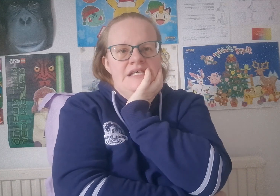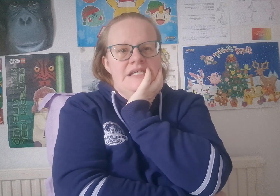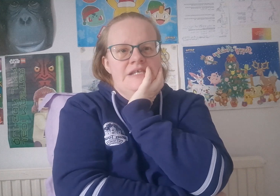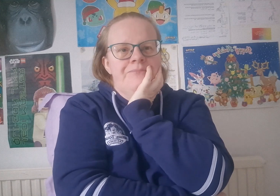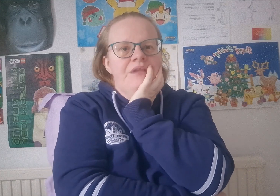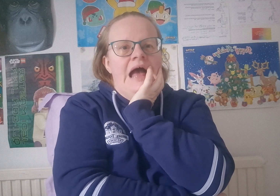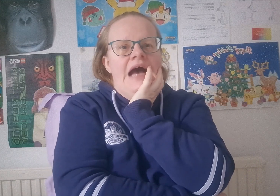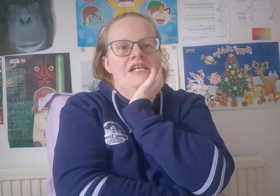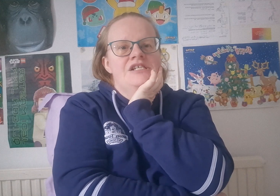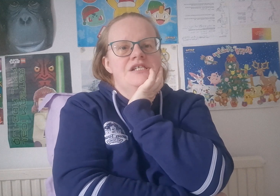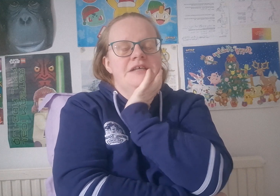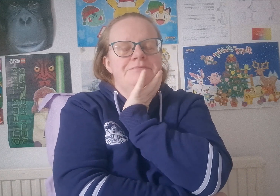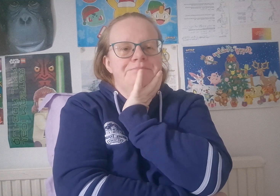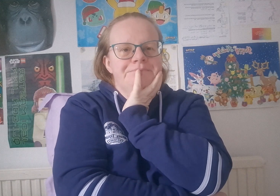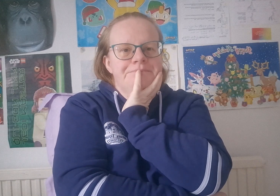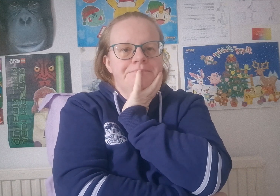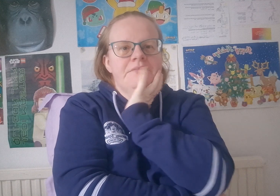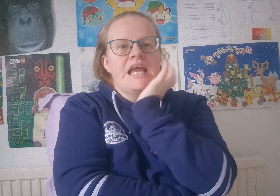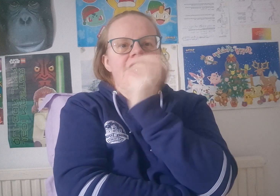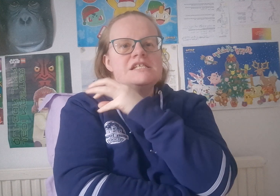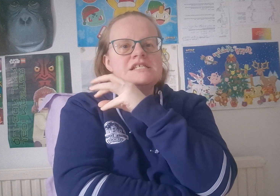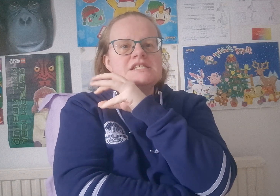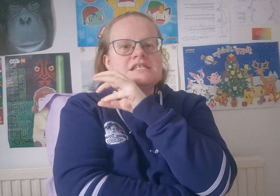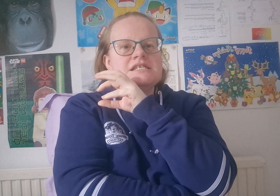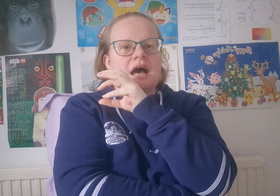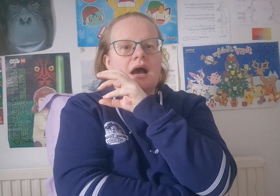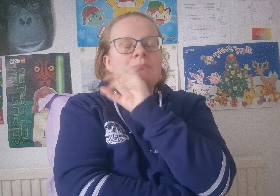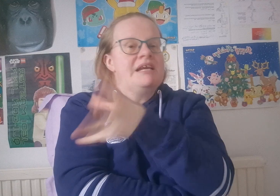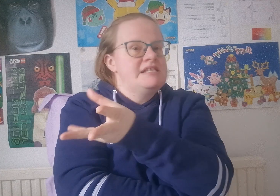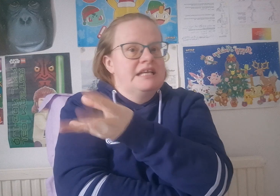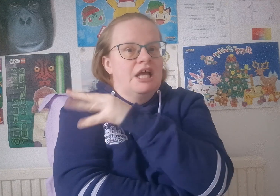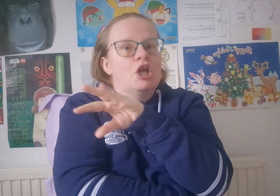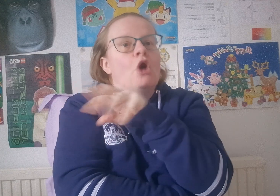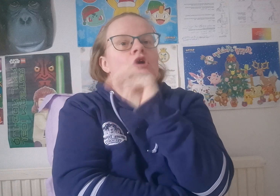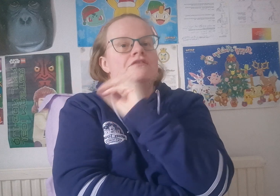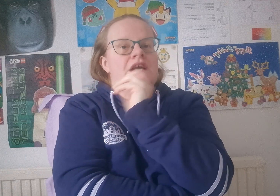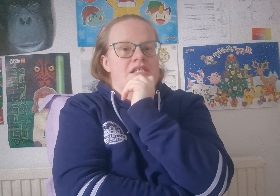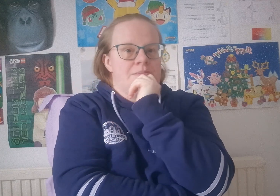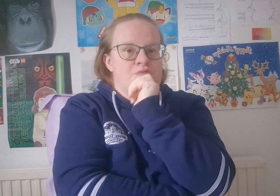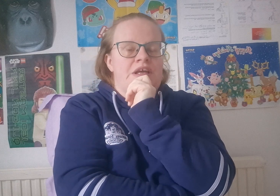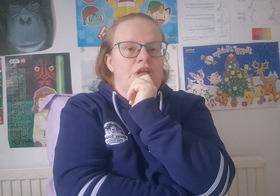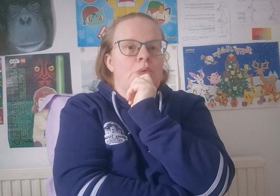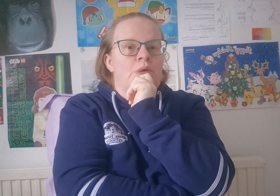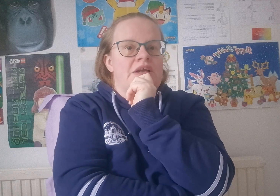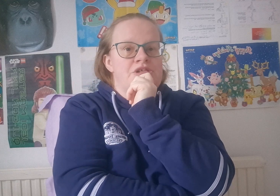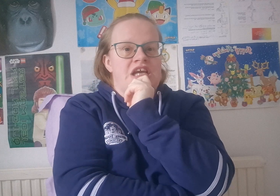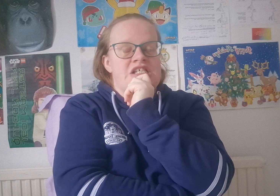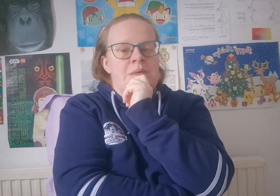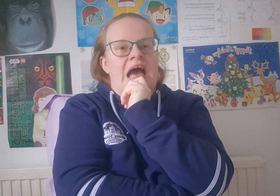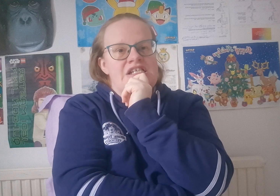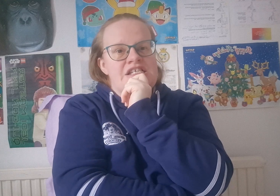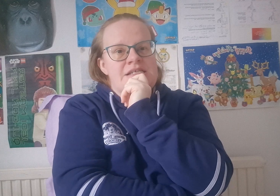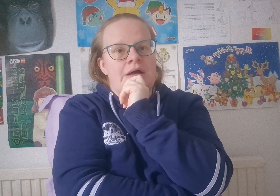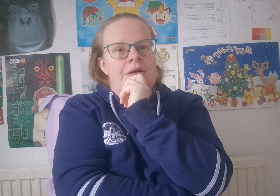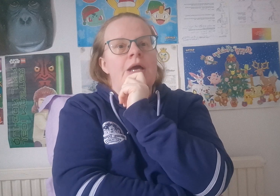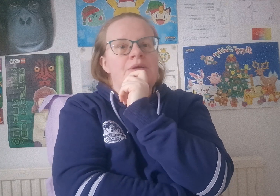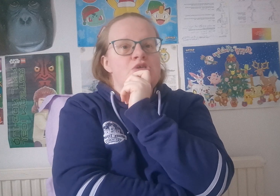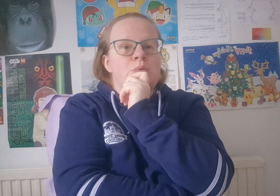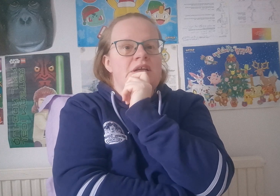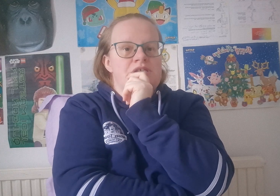passes. And it's basically a long love letter between William Shakespeare and his son, because William